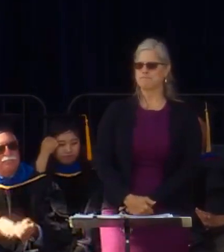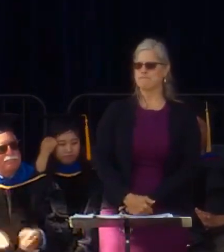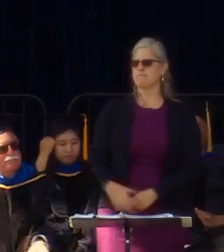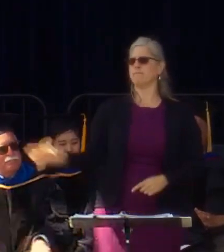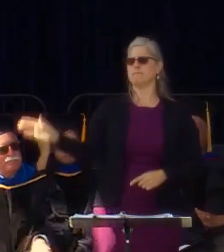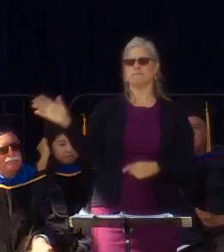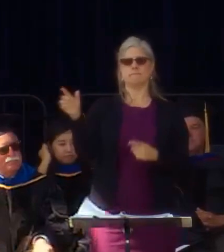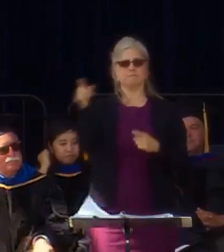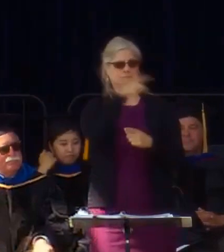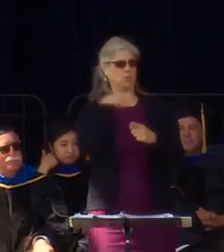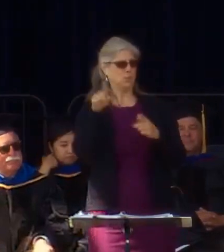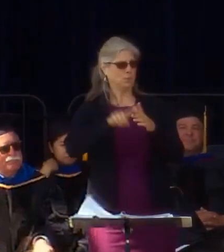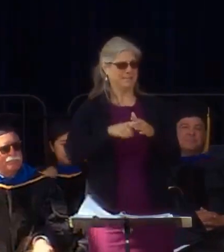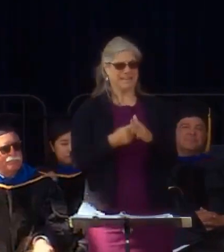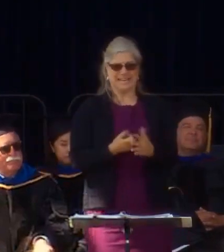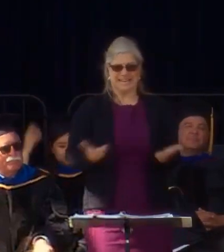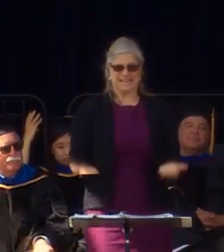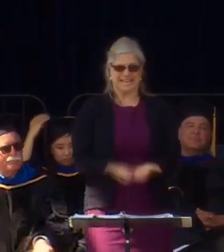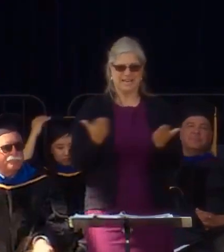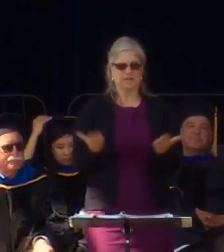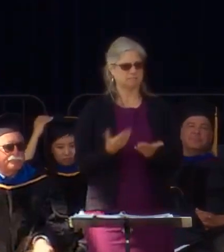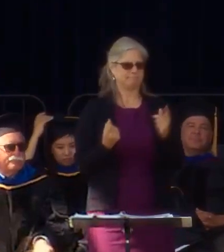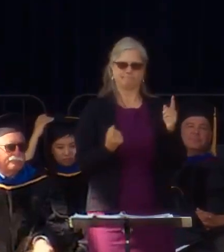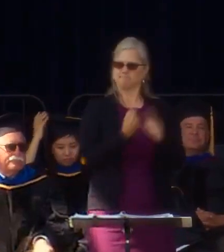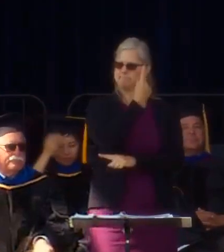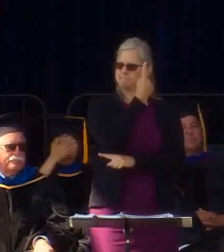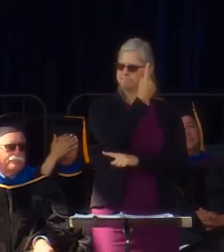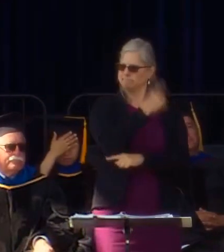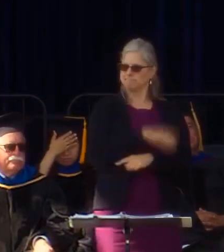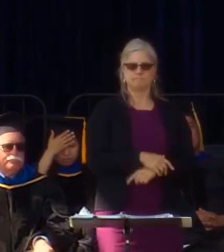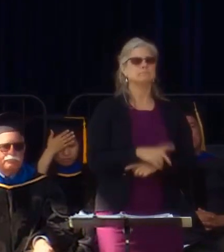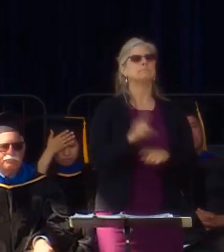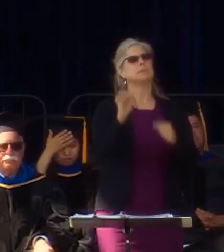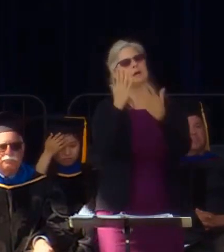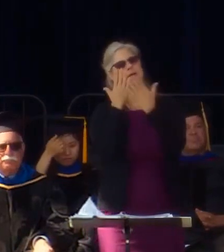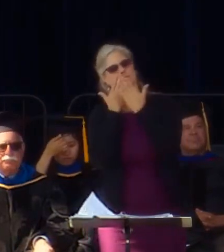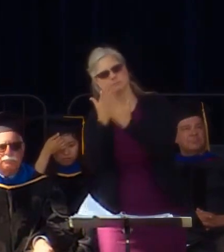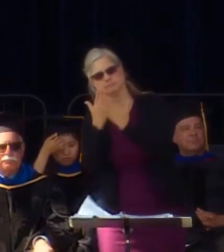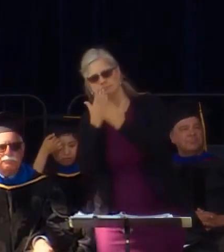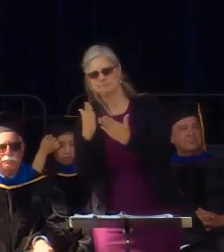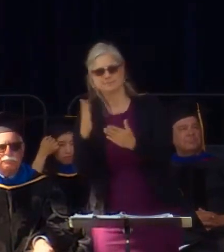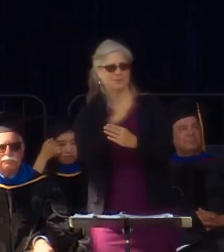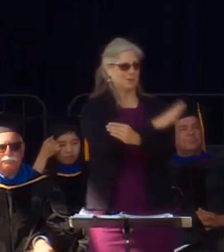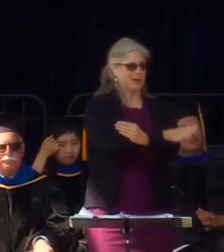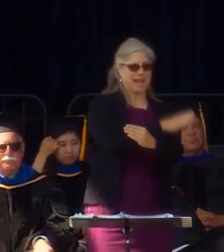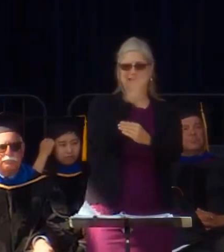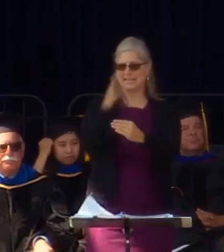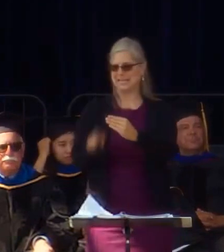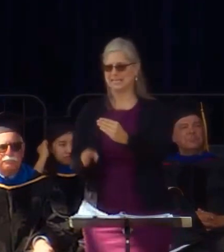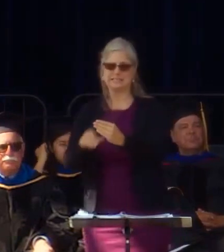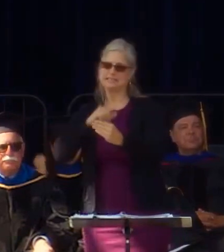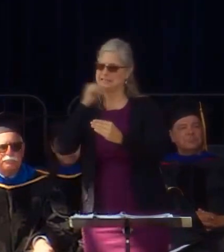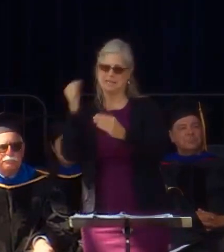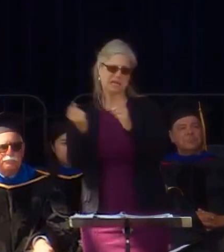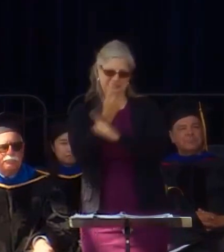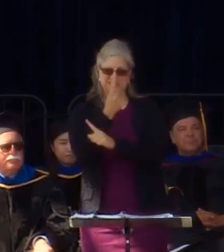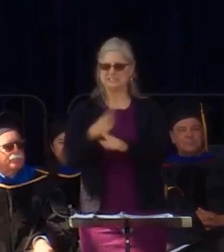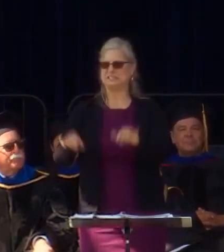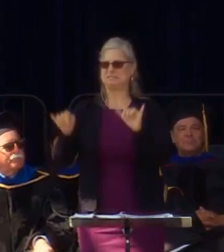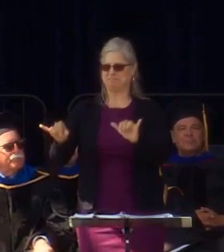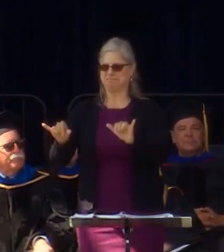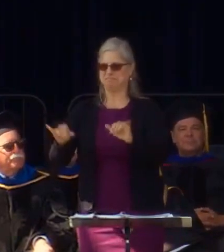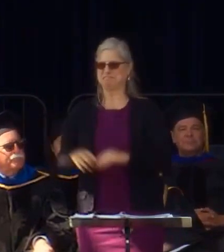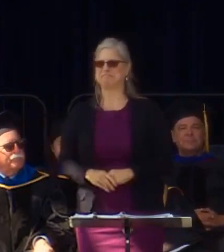Your beginning here at UCSB was atypical too, yet thankfully, your ending isn't.